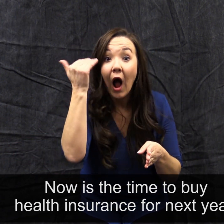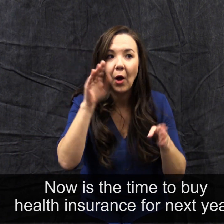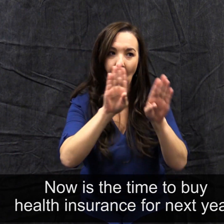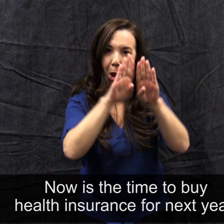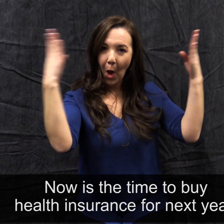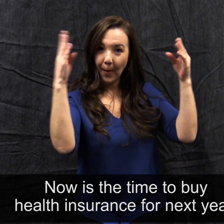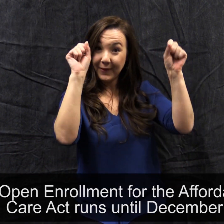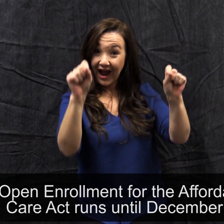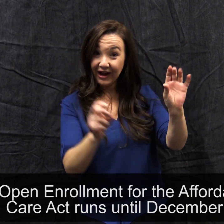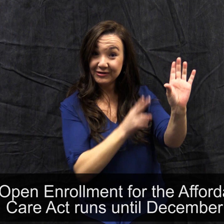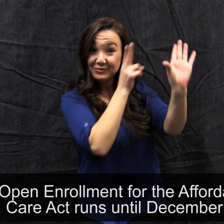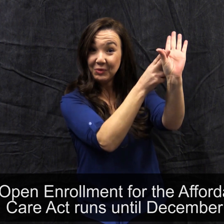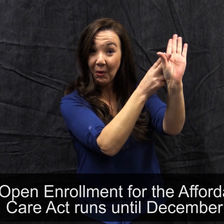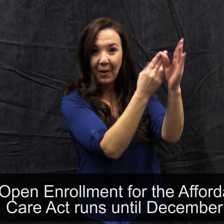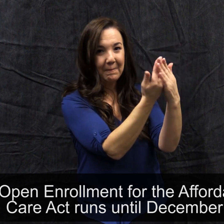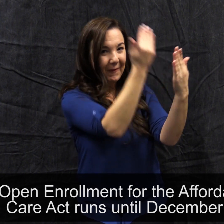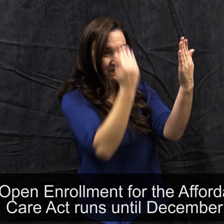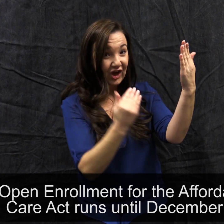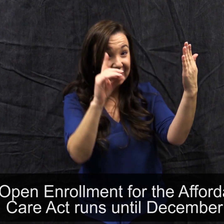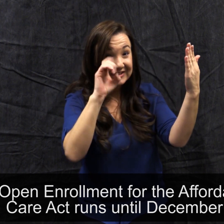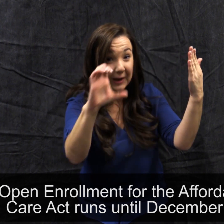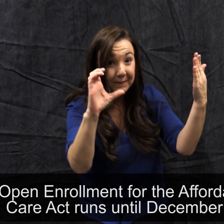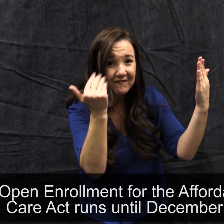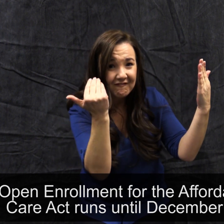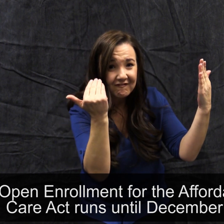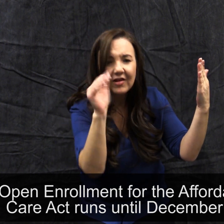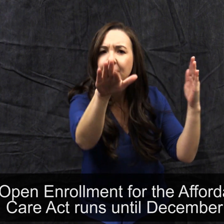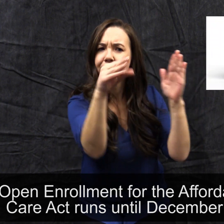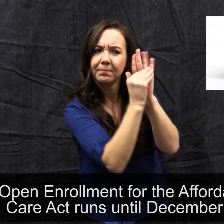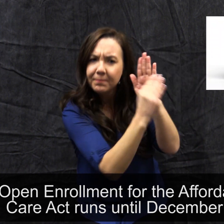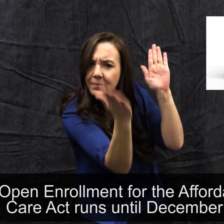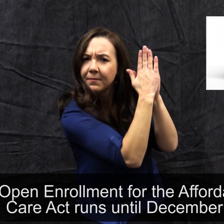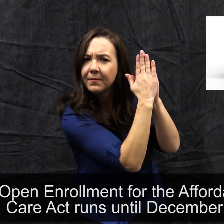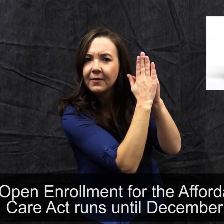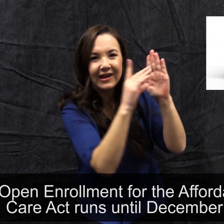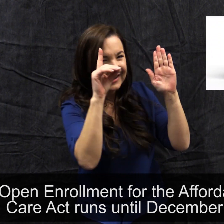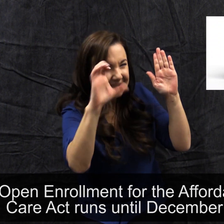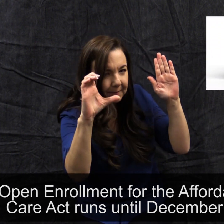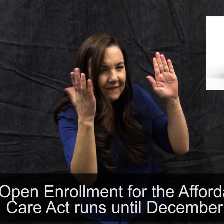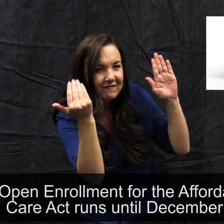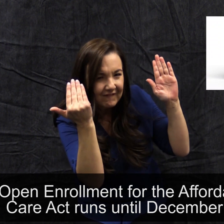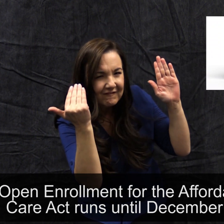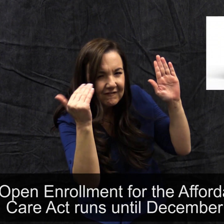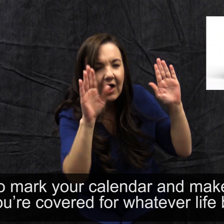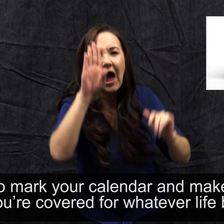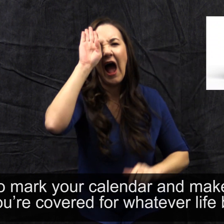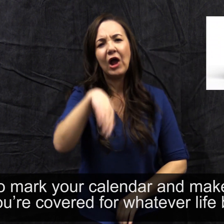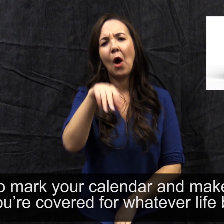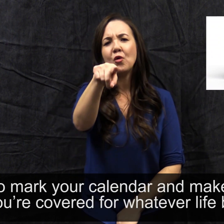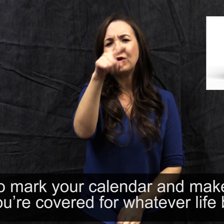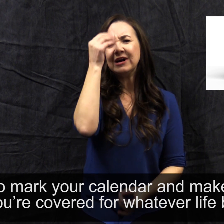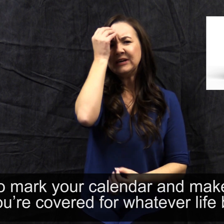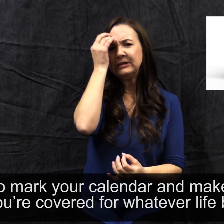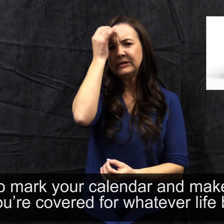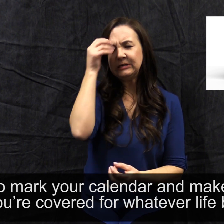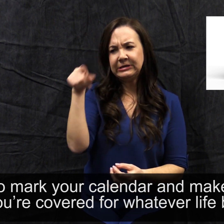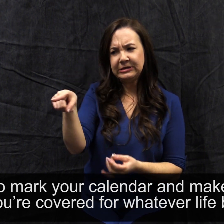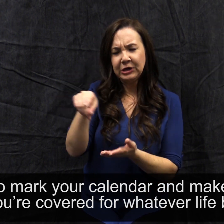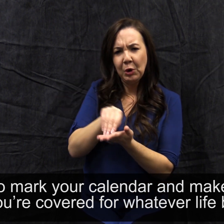next year. Open enrollment for the Affordable Care Act runs until December 15, so mark your calendar and make sure you're covered